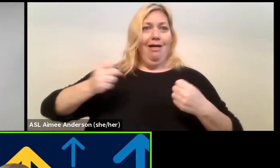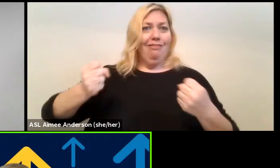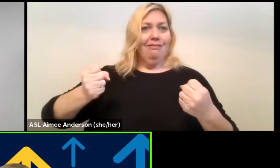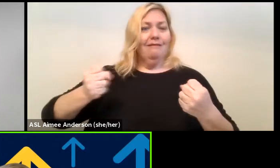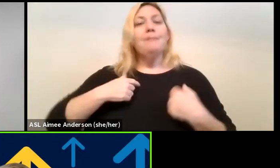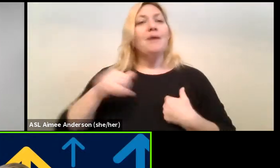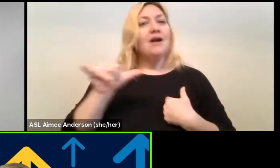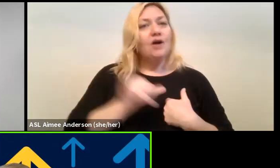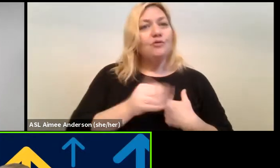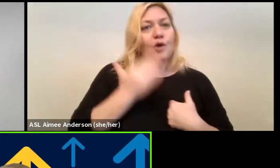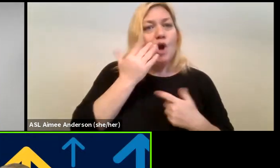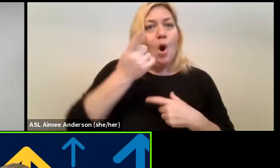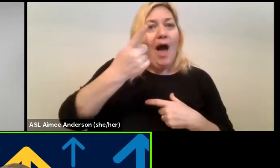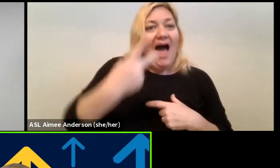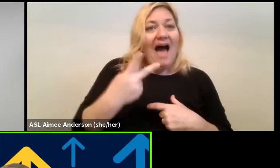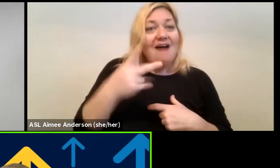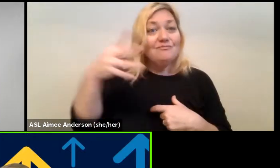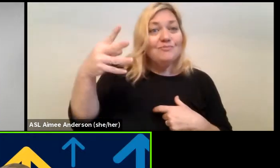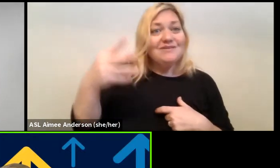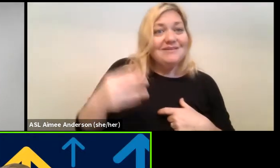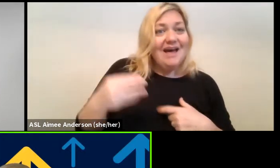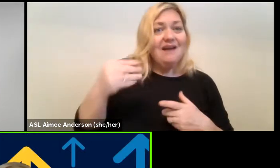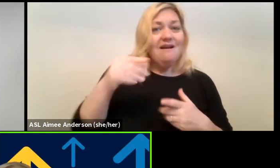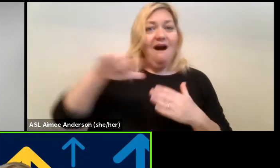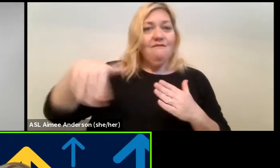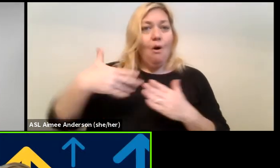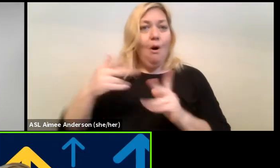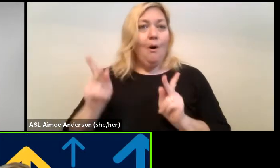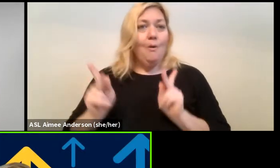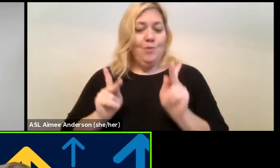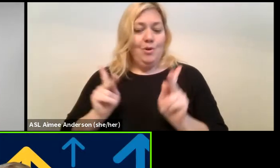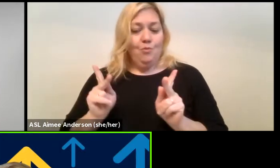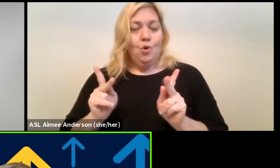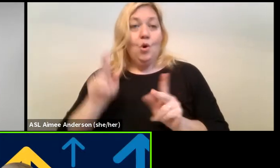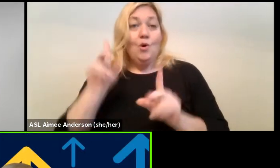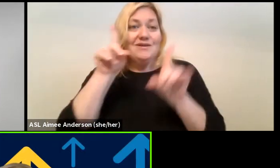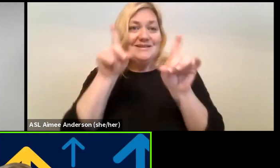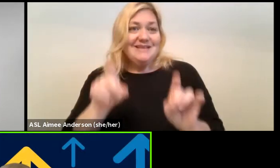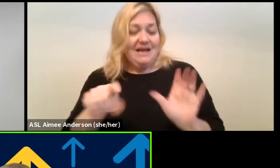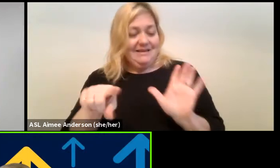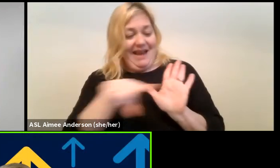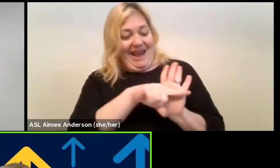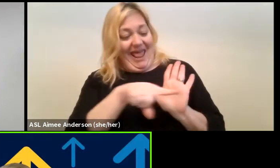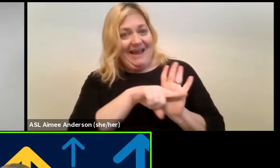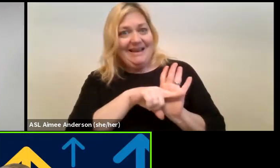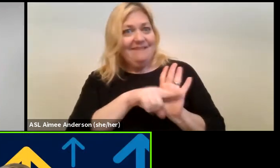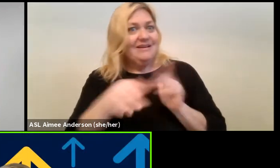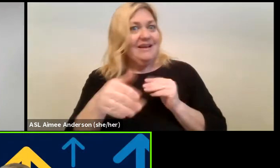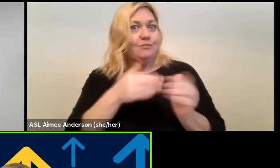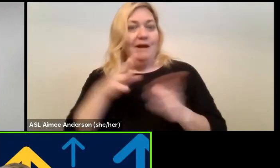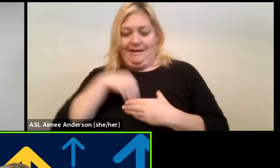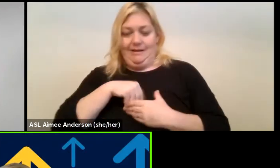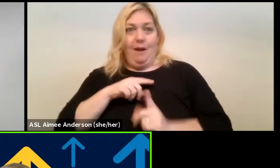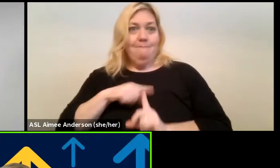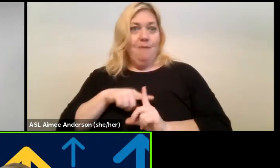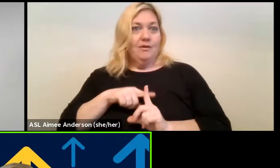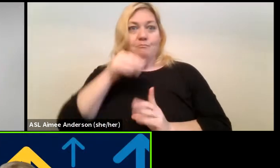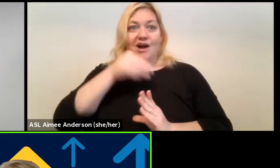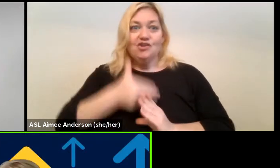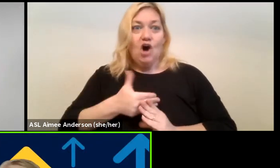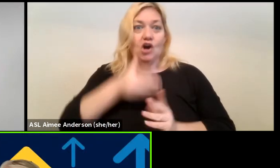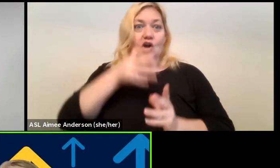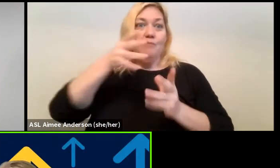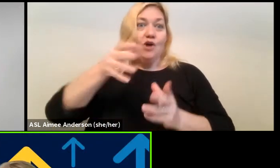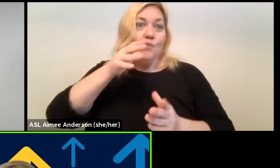also I know that 0.5% of all people test negative even when they're positive. I know both my daughter, my granddaughter,